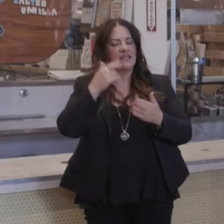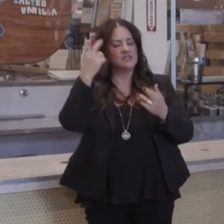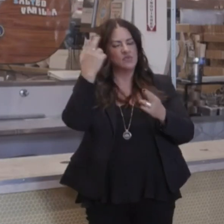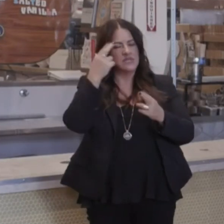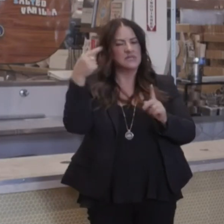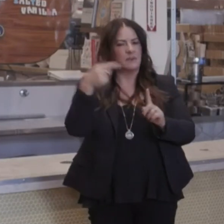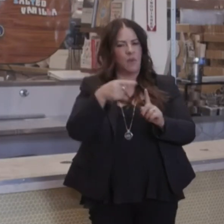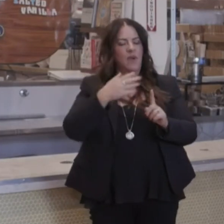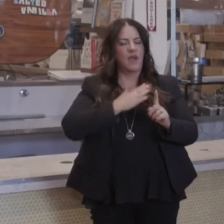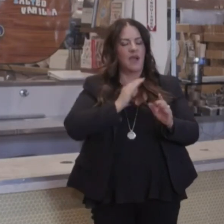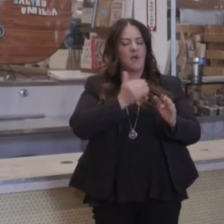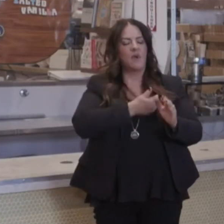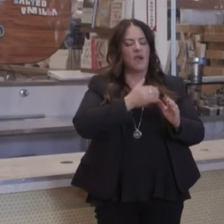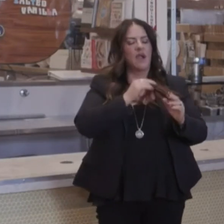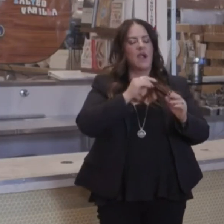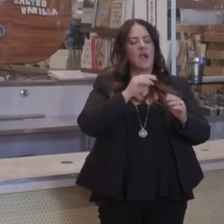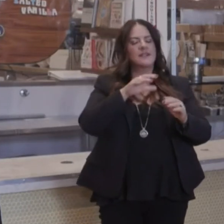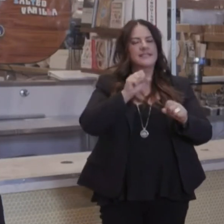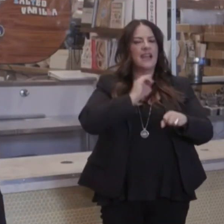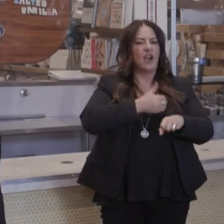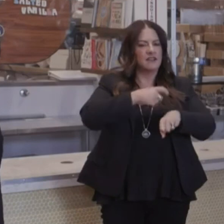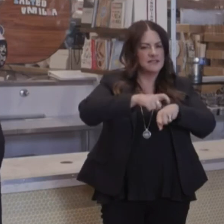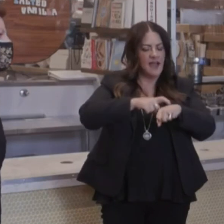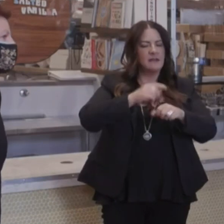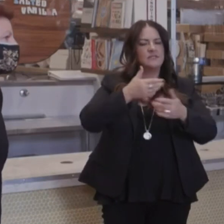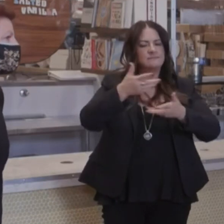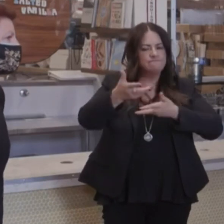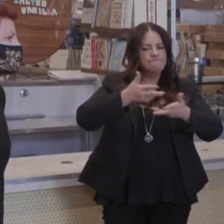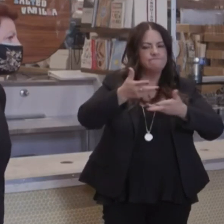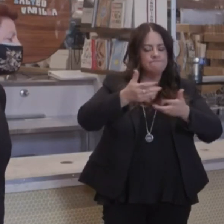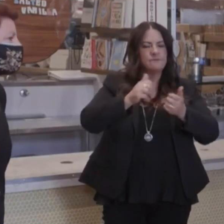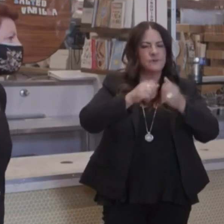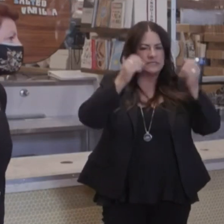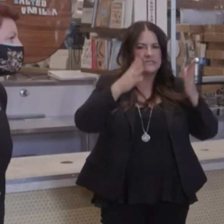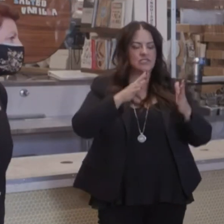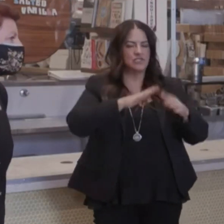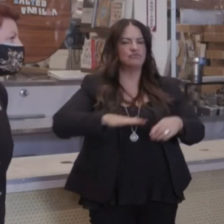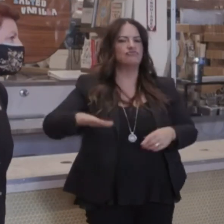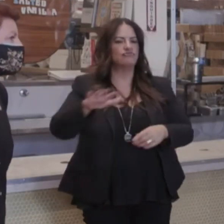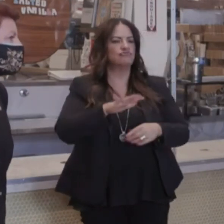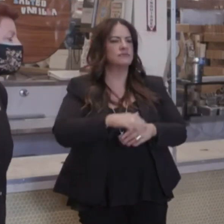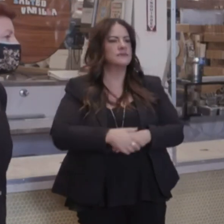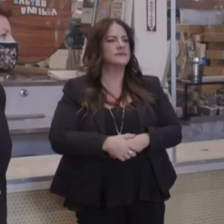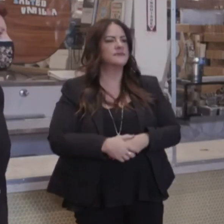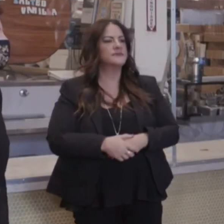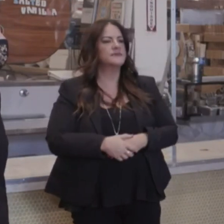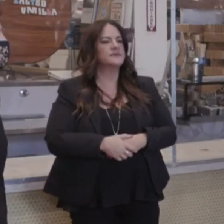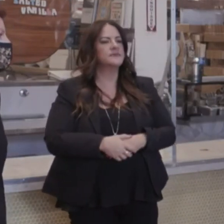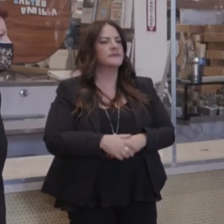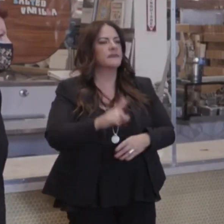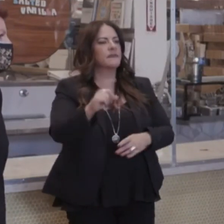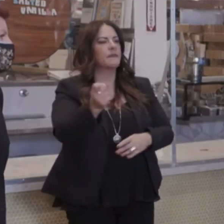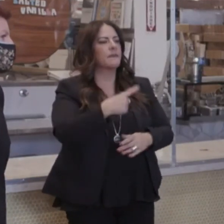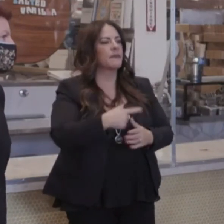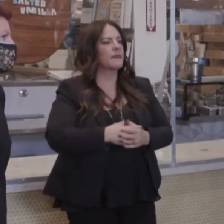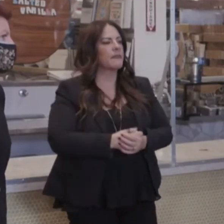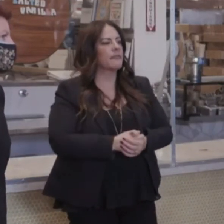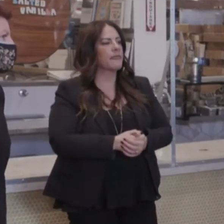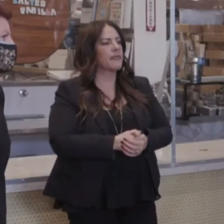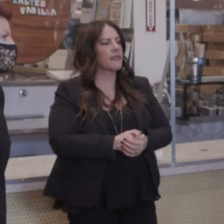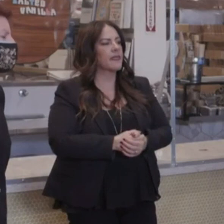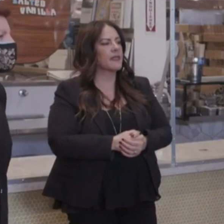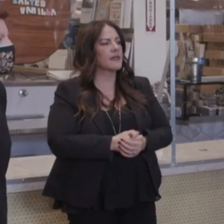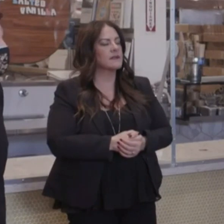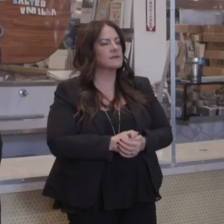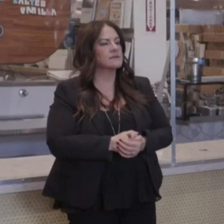take one more question. Hi, Mackenzie Mays with Politico. I'm asking about schools as well. I won't ask about